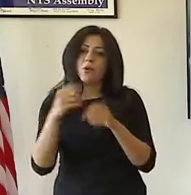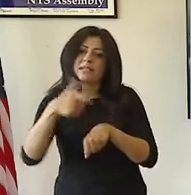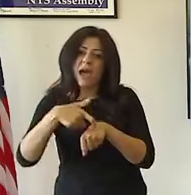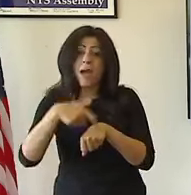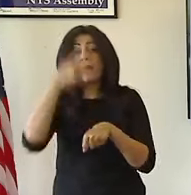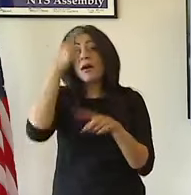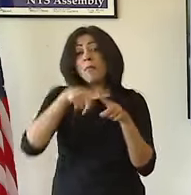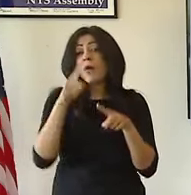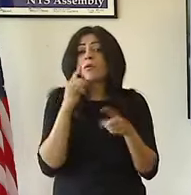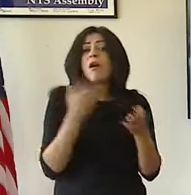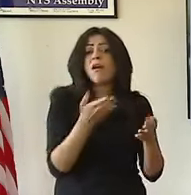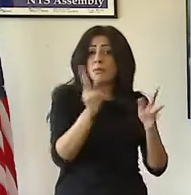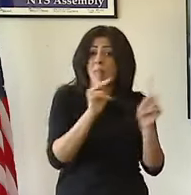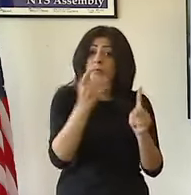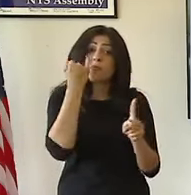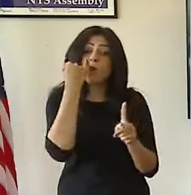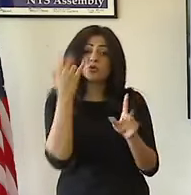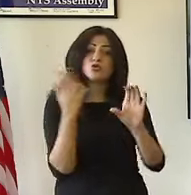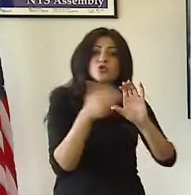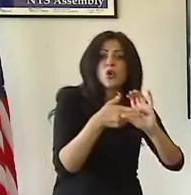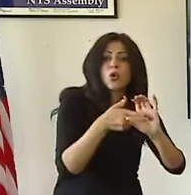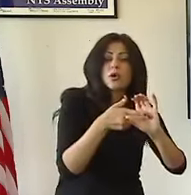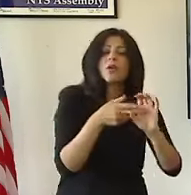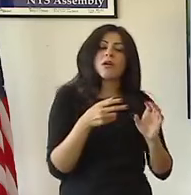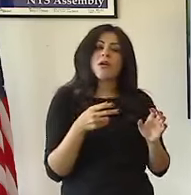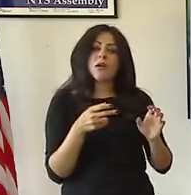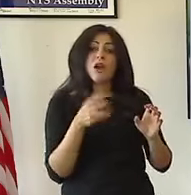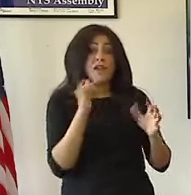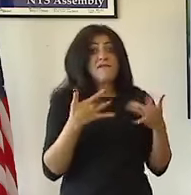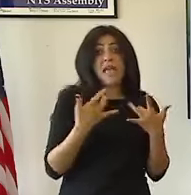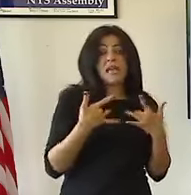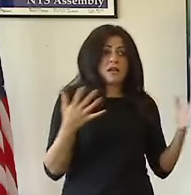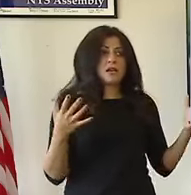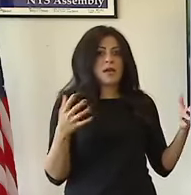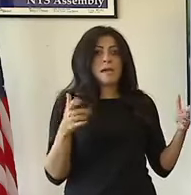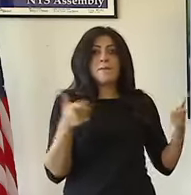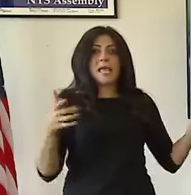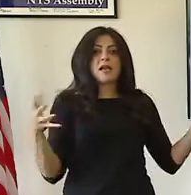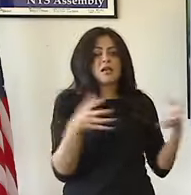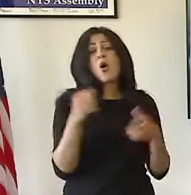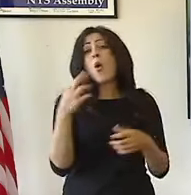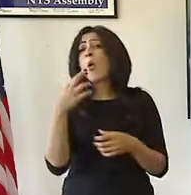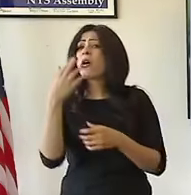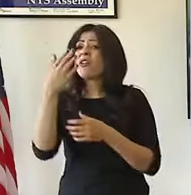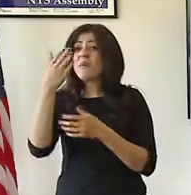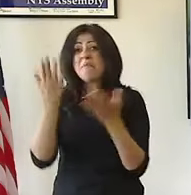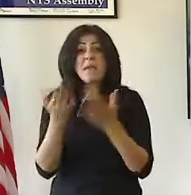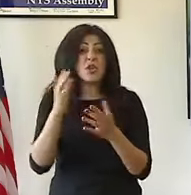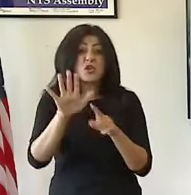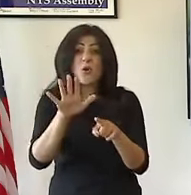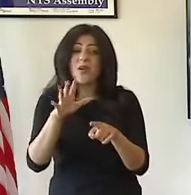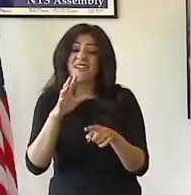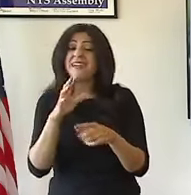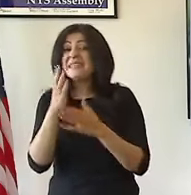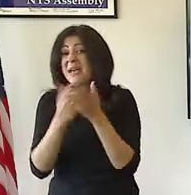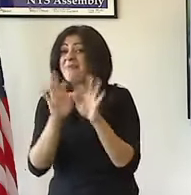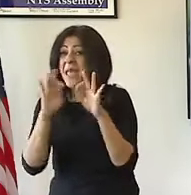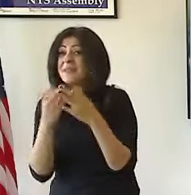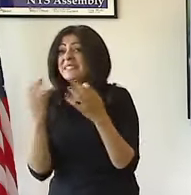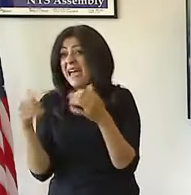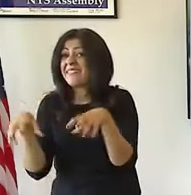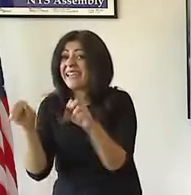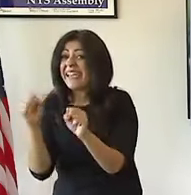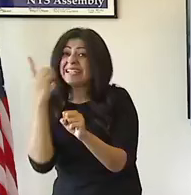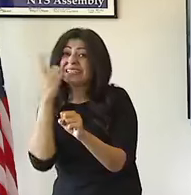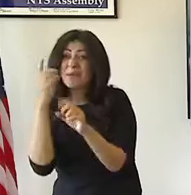involved in a protest, or maybe, by the way, you were at an event that was a large, dinner party, and believe me, I know there are people having events